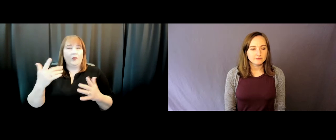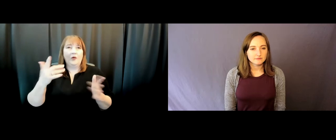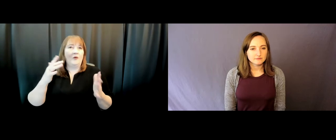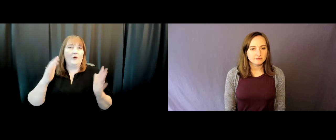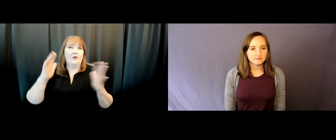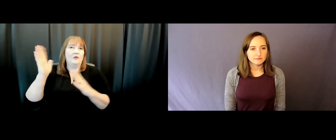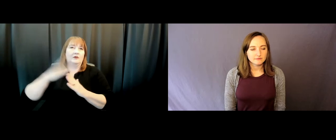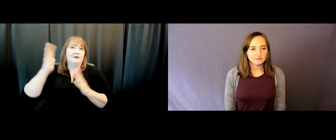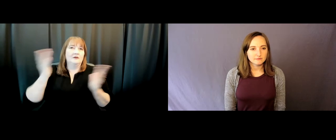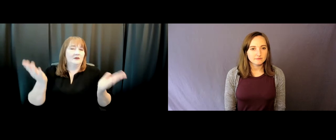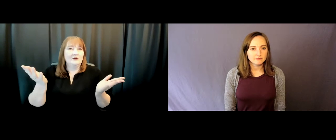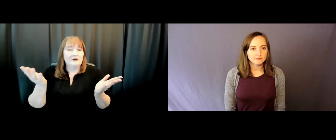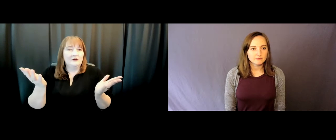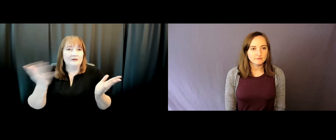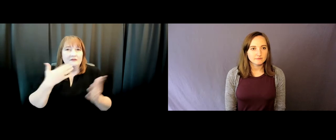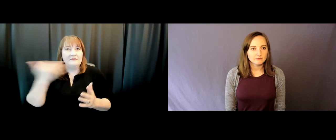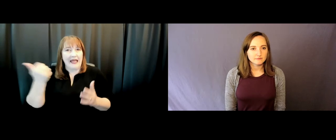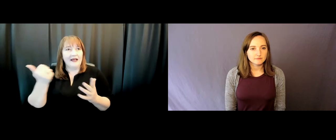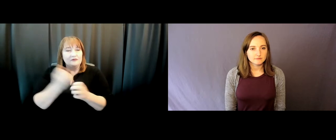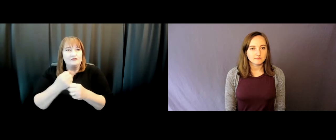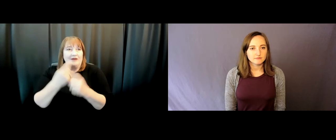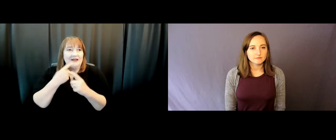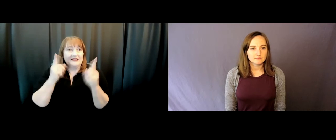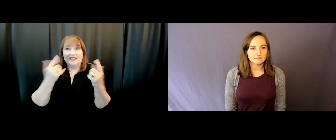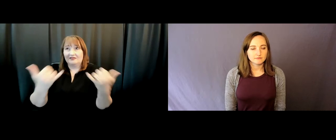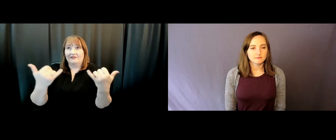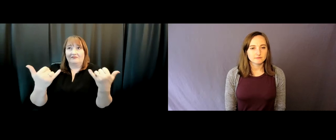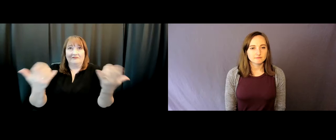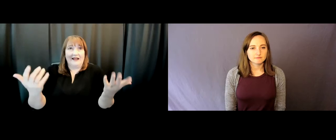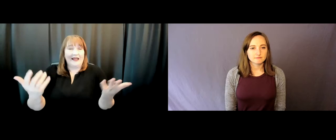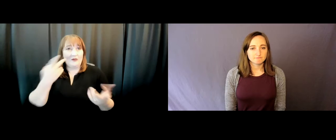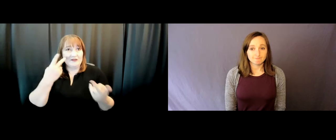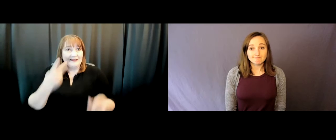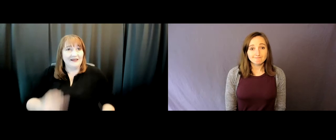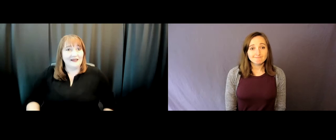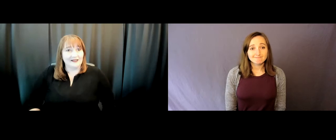of creating the success that we're having right now. Yeah,